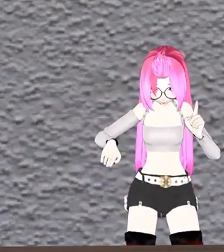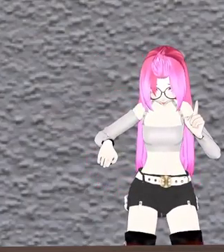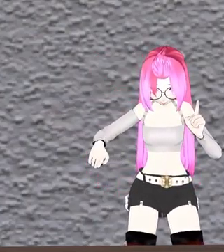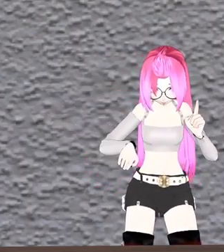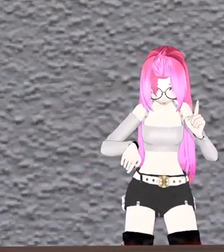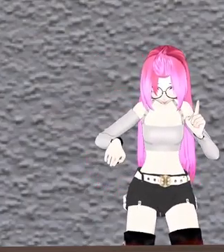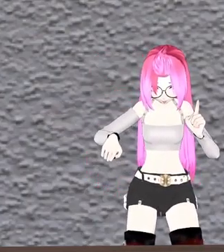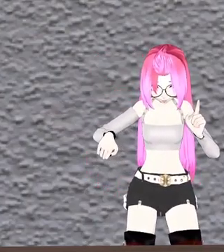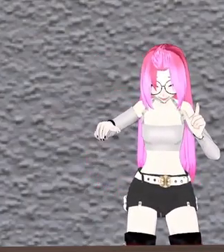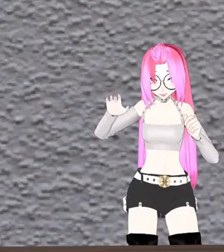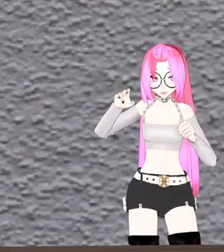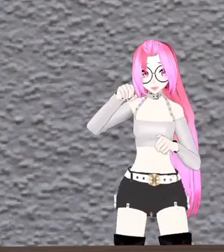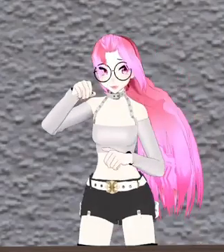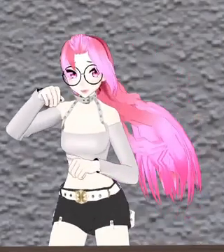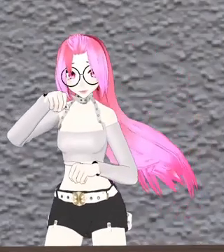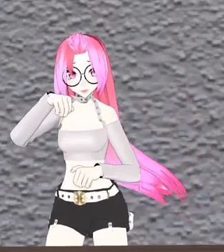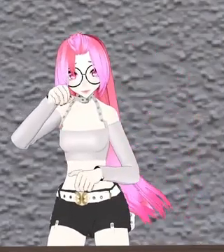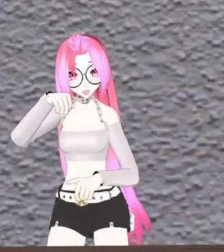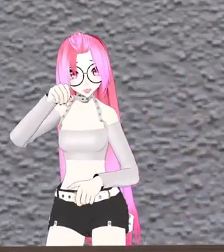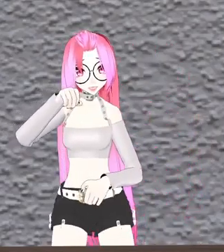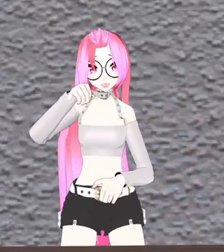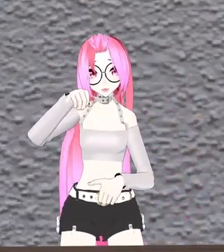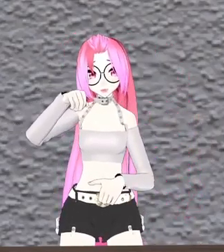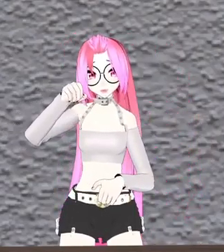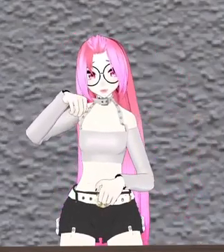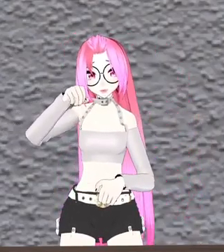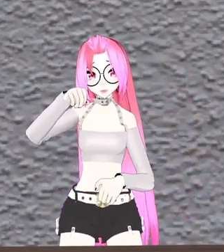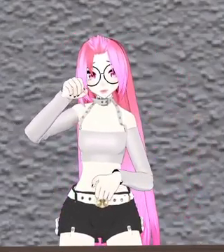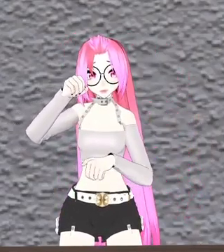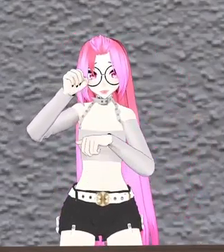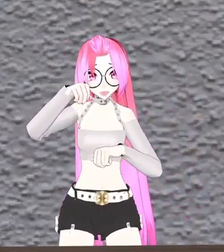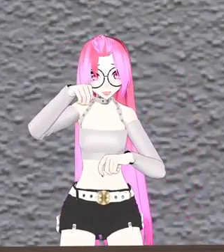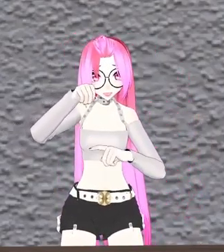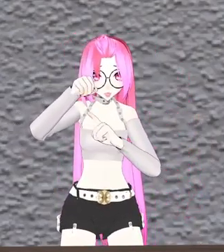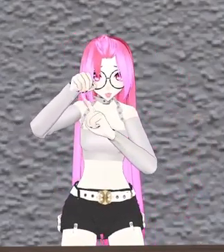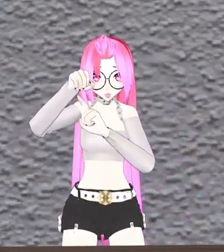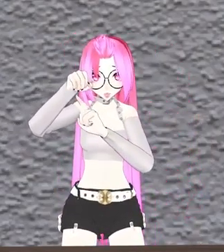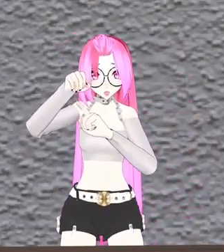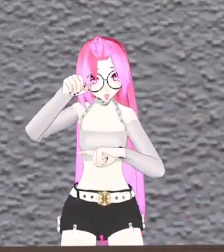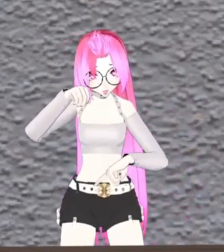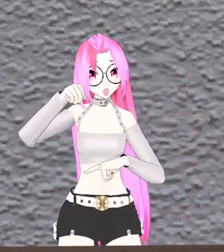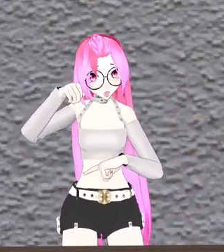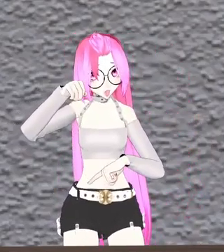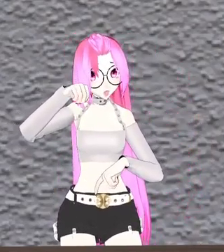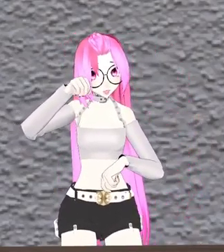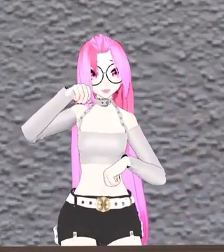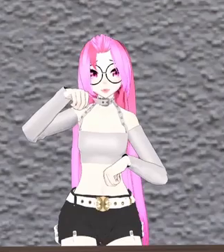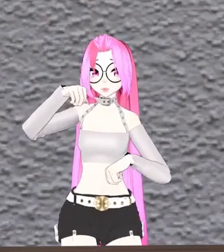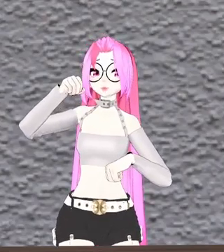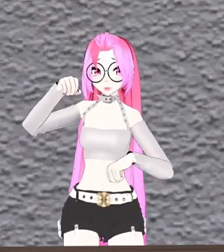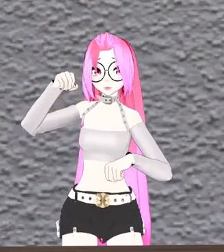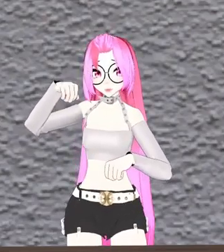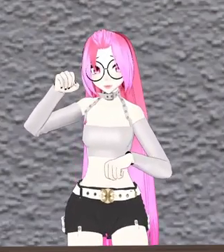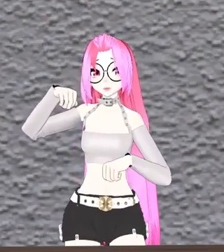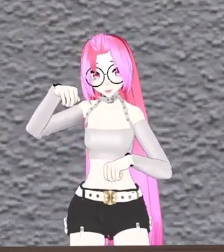And that will be... The controller is messed up. Yes. It's kind of like you're nodding your head. Yep.